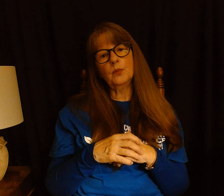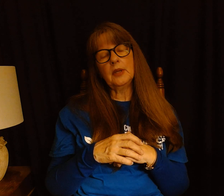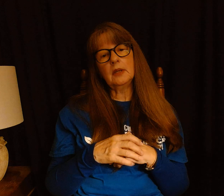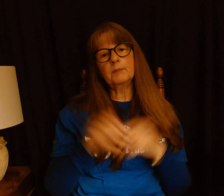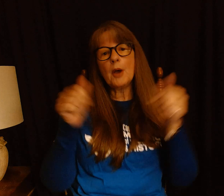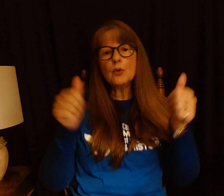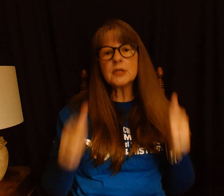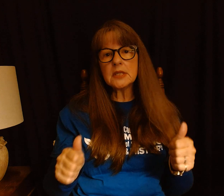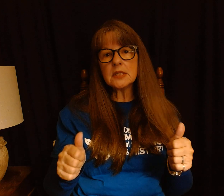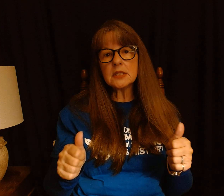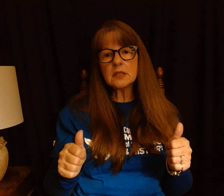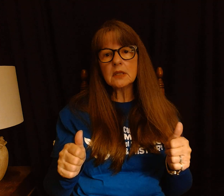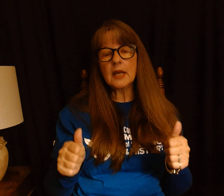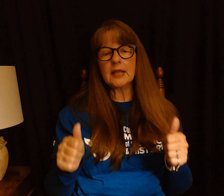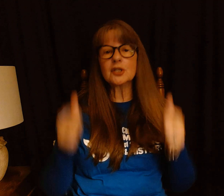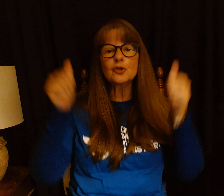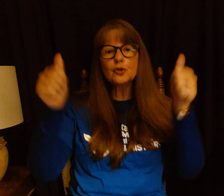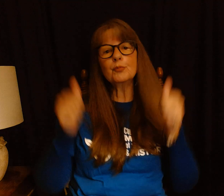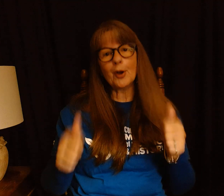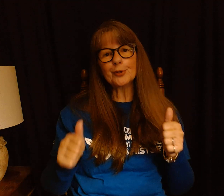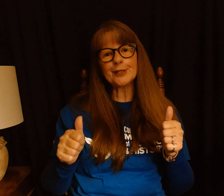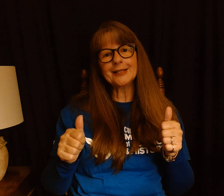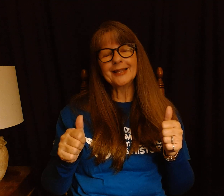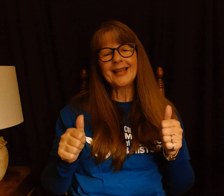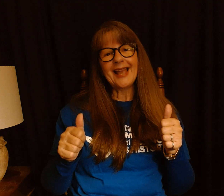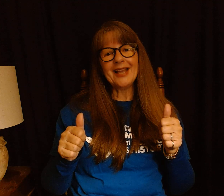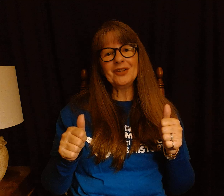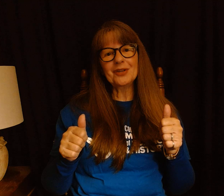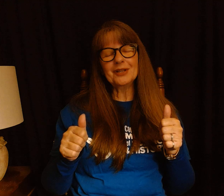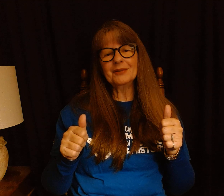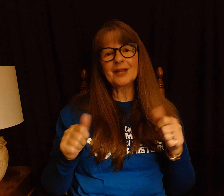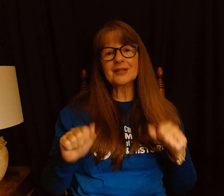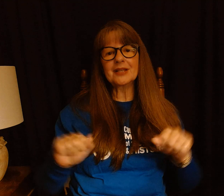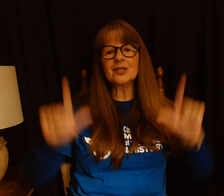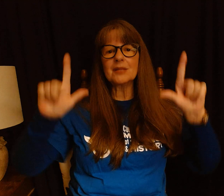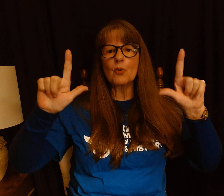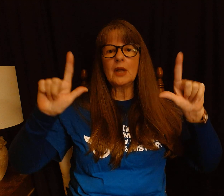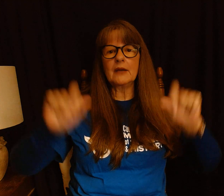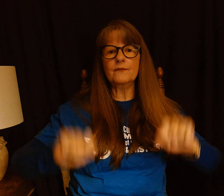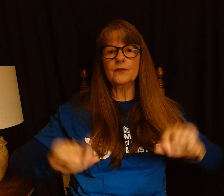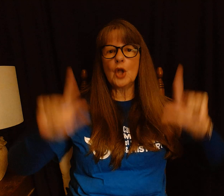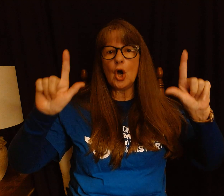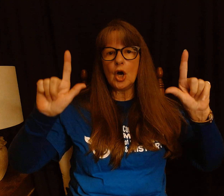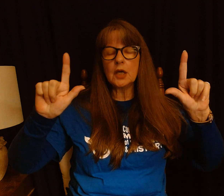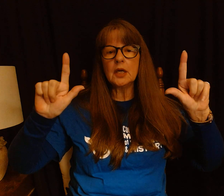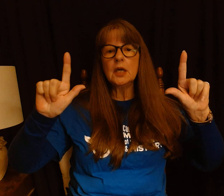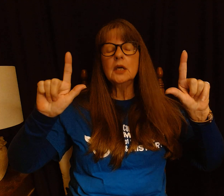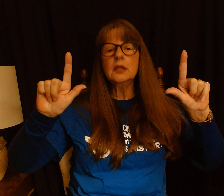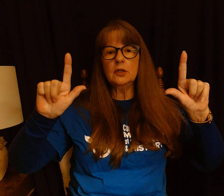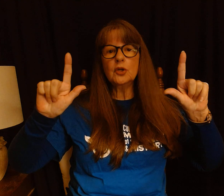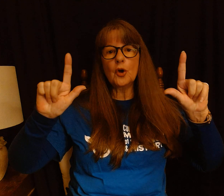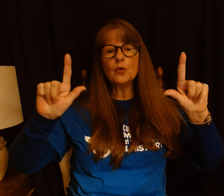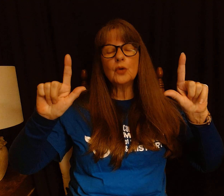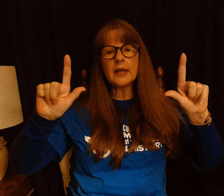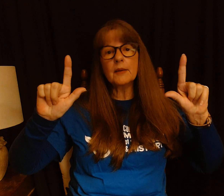we post it, and I still do post it. And you could, because this is more like a vlog, like